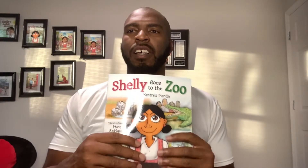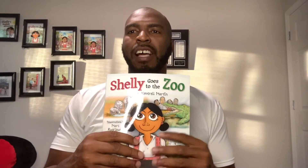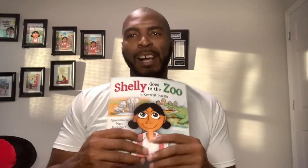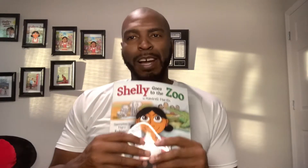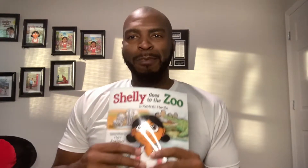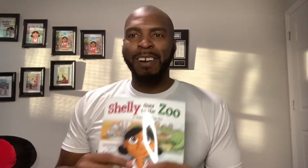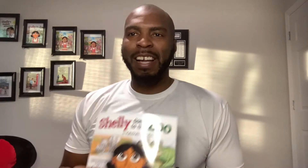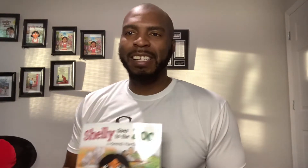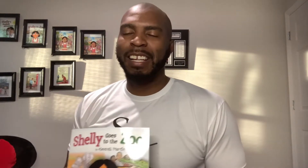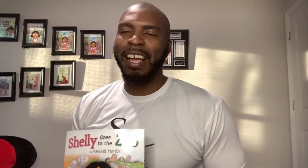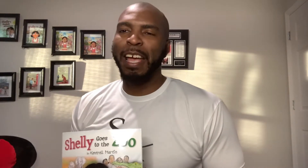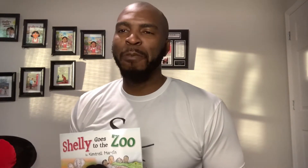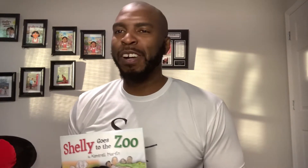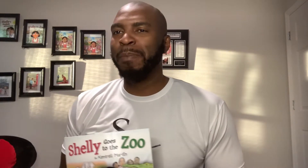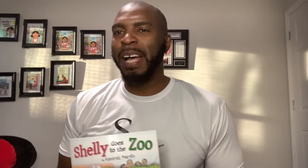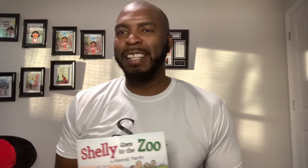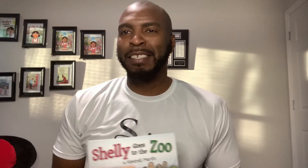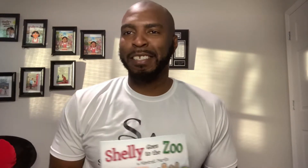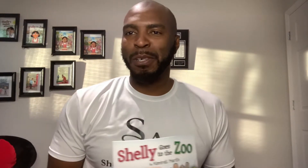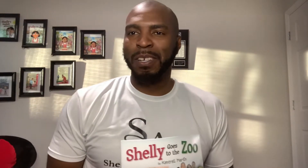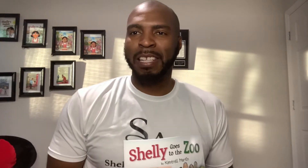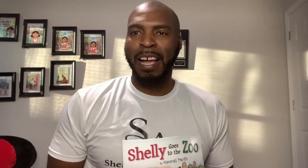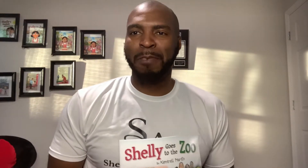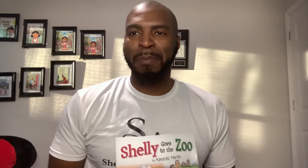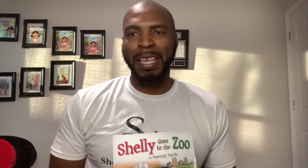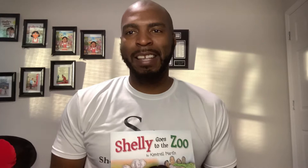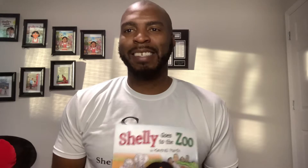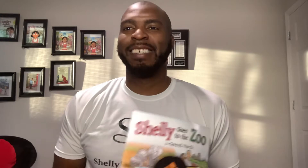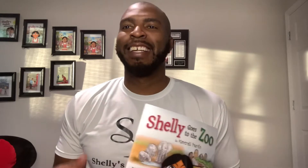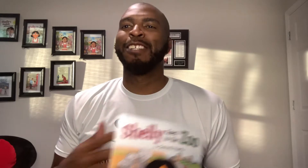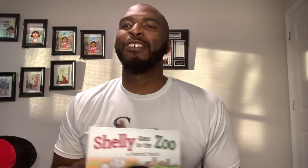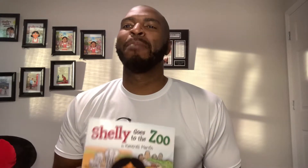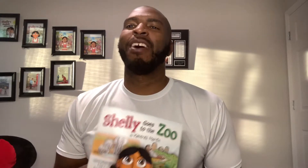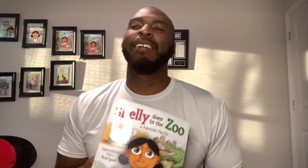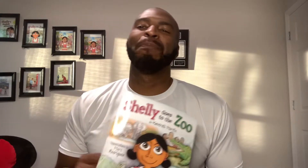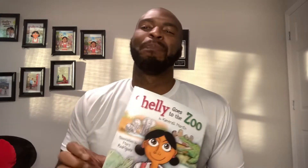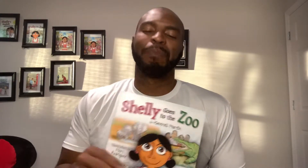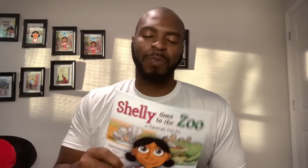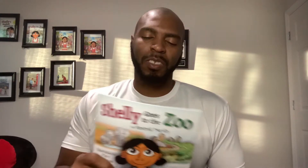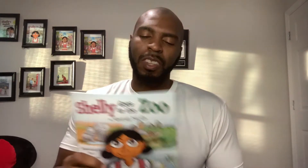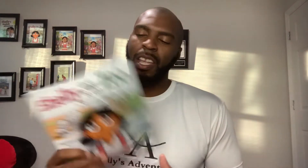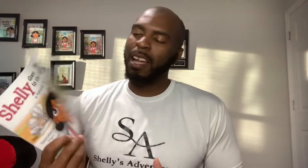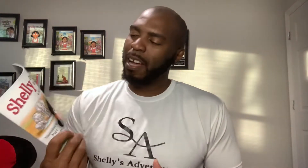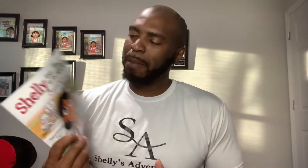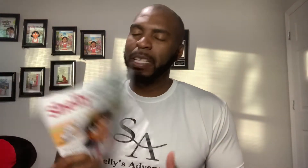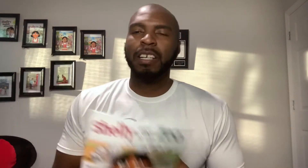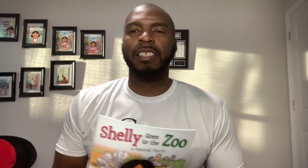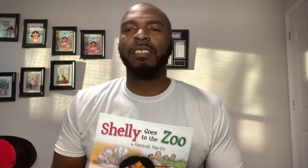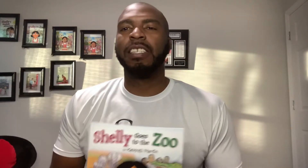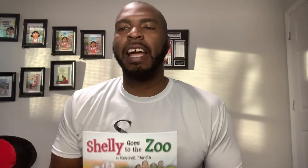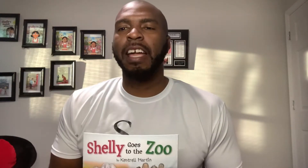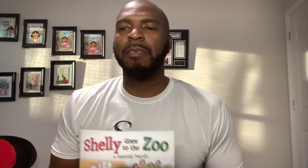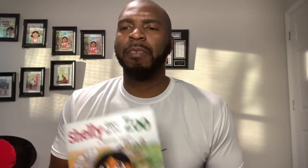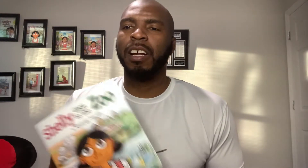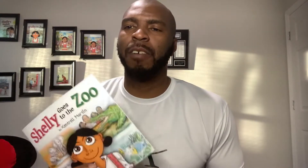Hello, everyone, and welcome back to Story Time with me, Kentrell Martin. So today we're going to